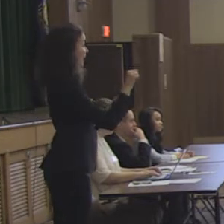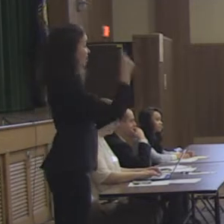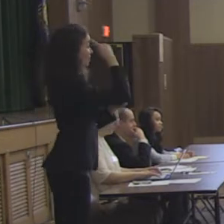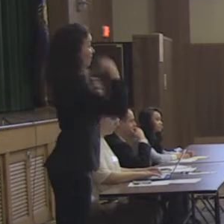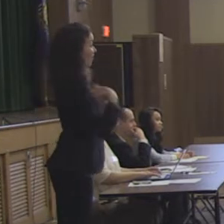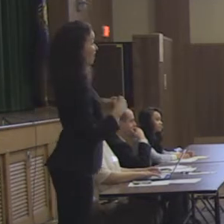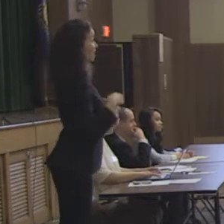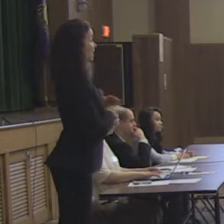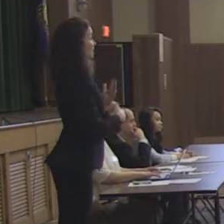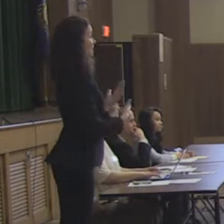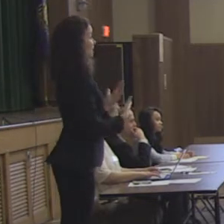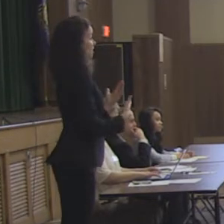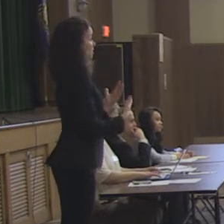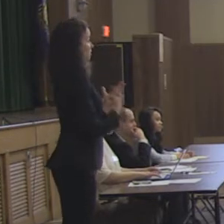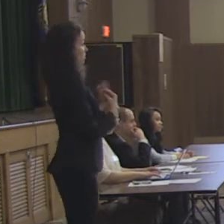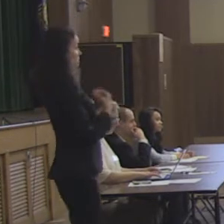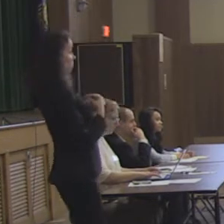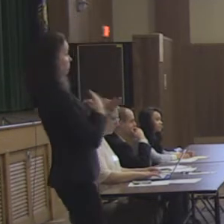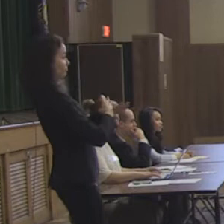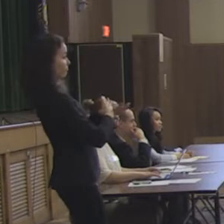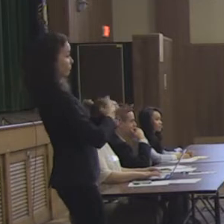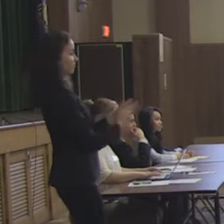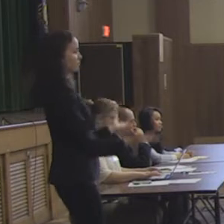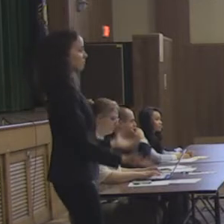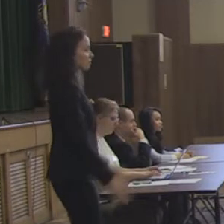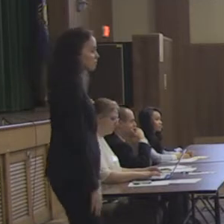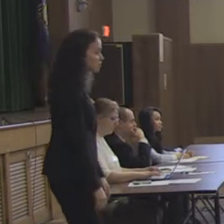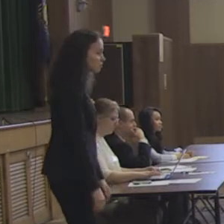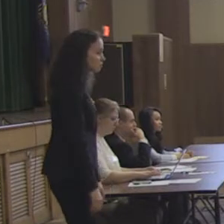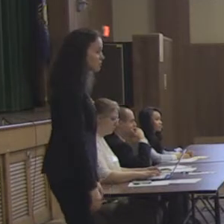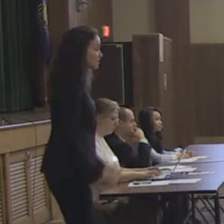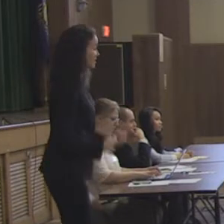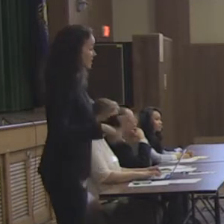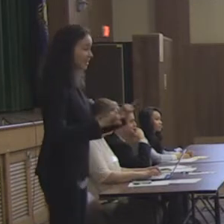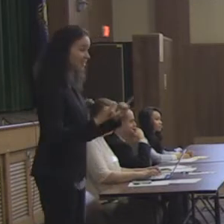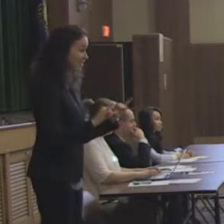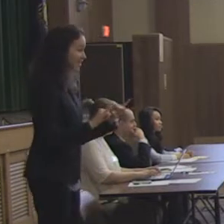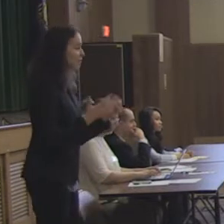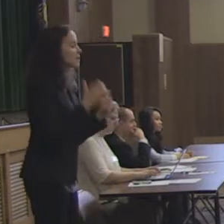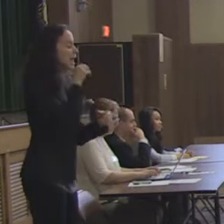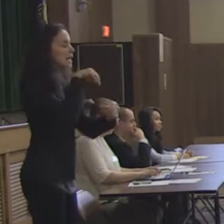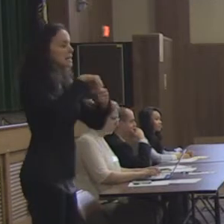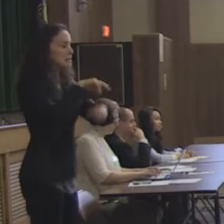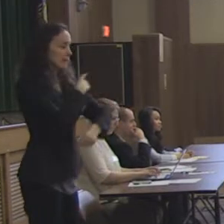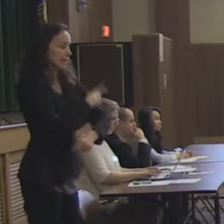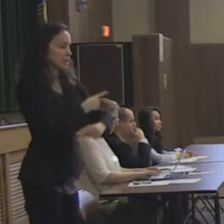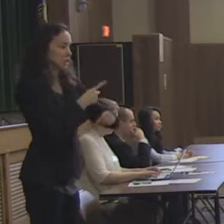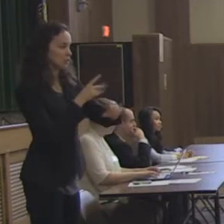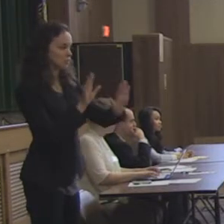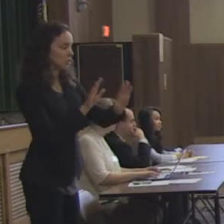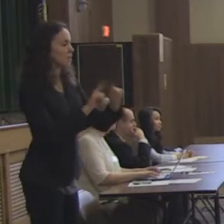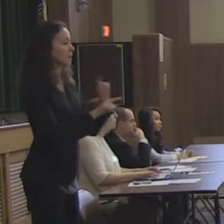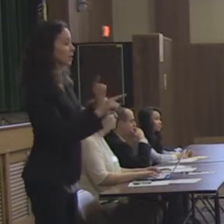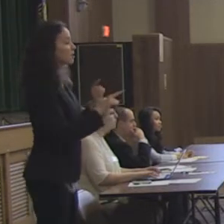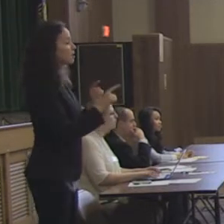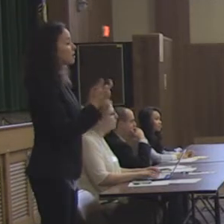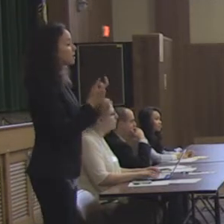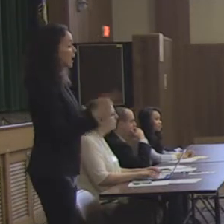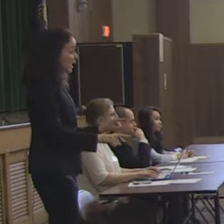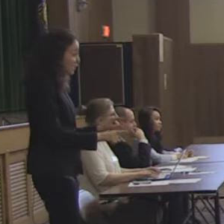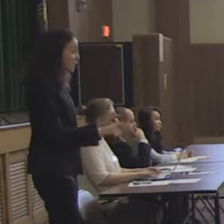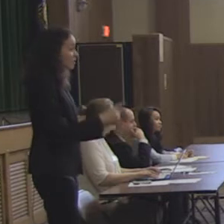some vets, and I see it as well when they may not be with an inpatient. But my father had taken his own